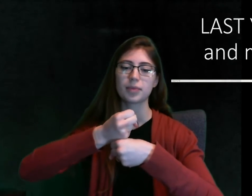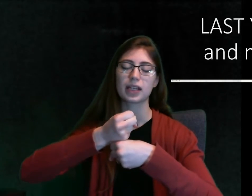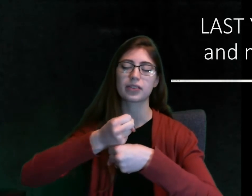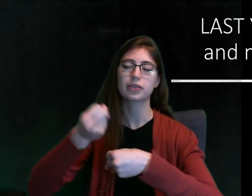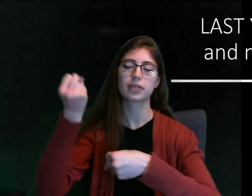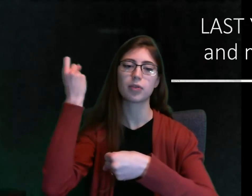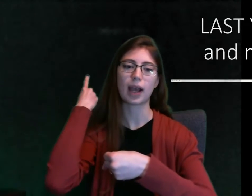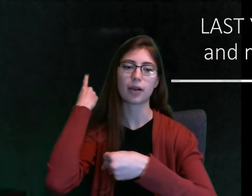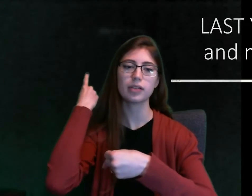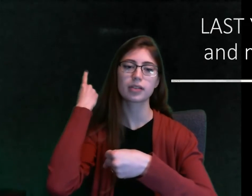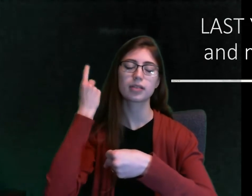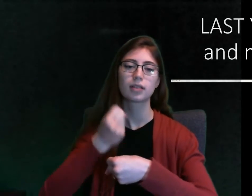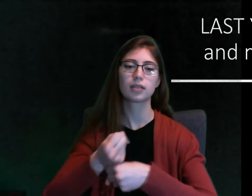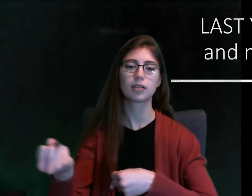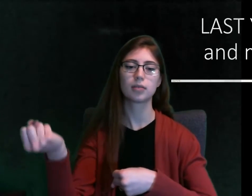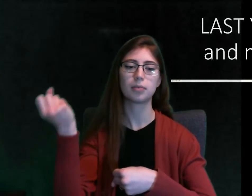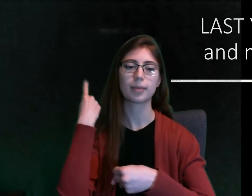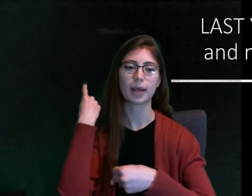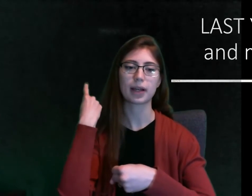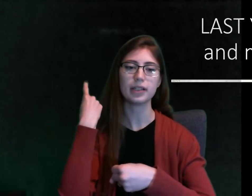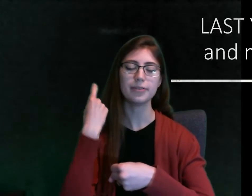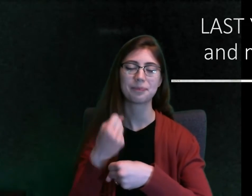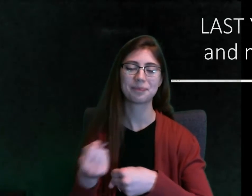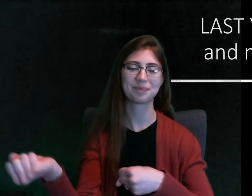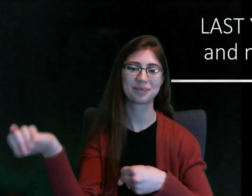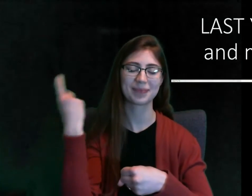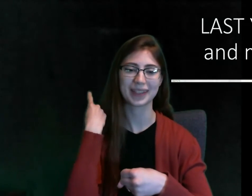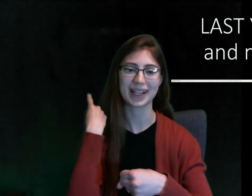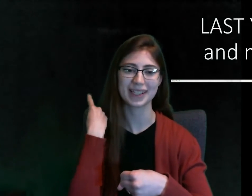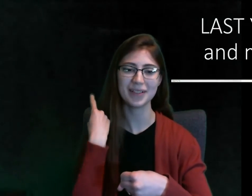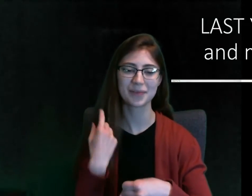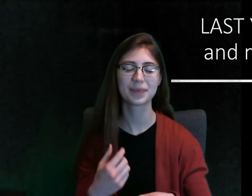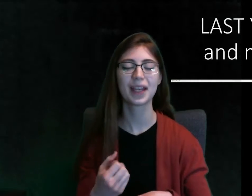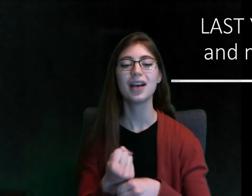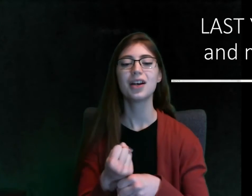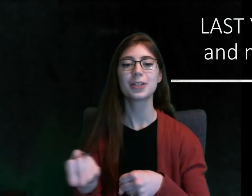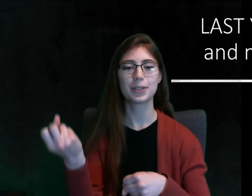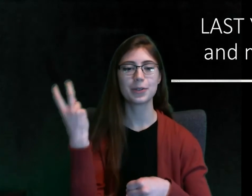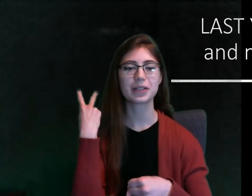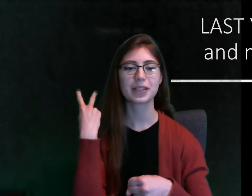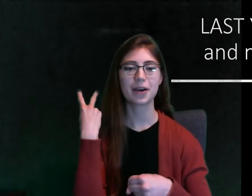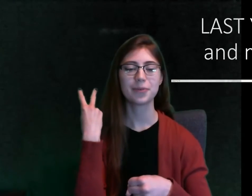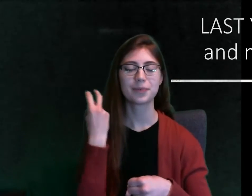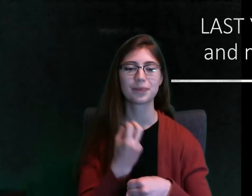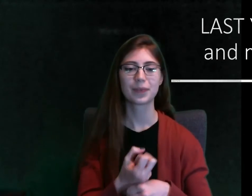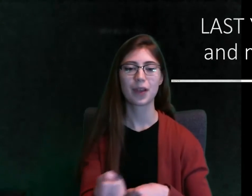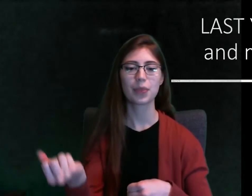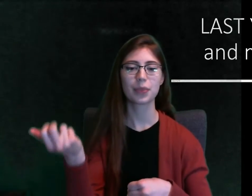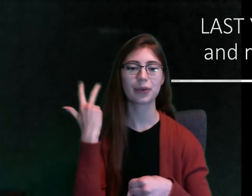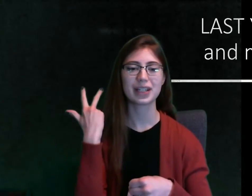it's just going to move backwards, point back behind you, last year, 2 years ago, 3 years